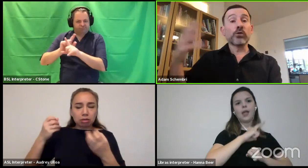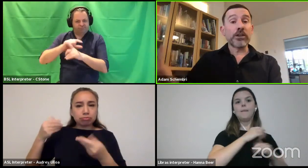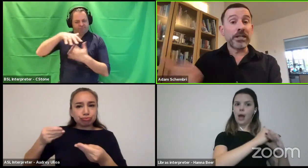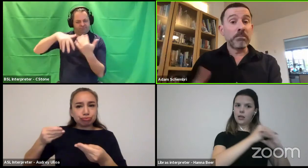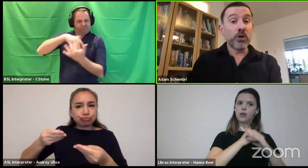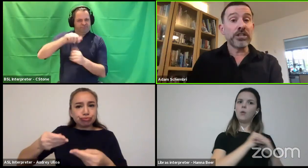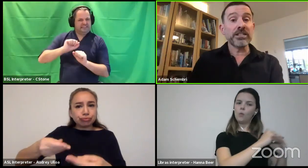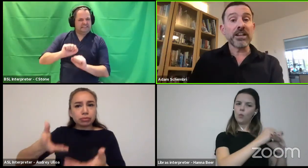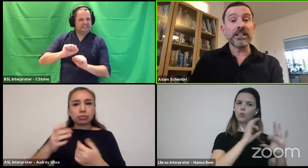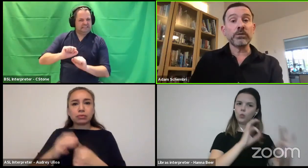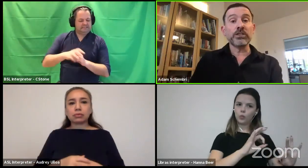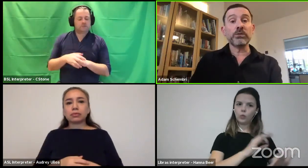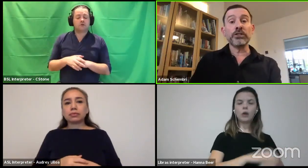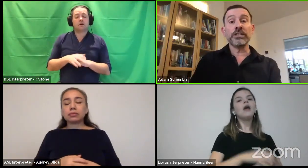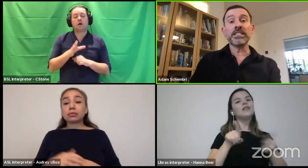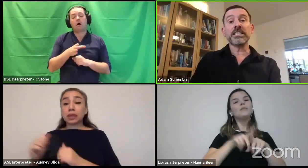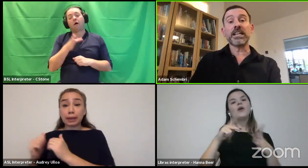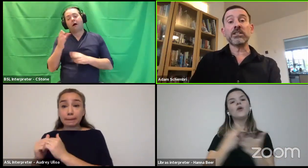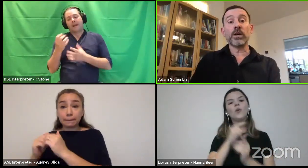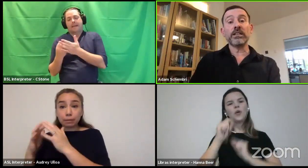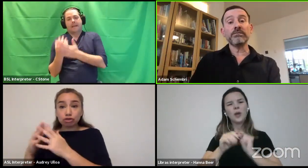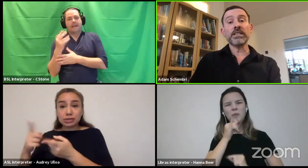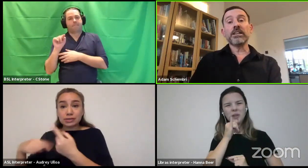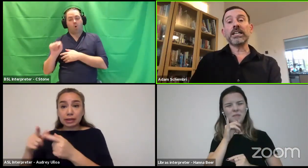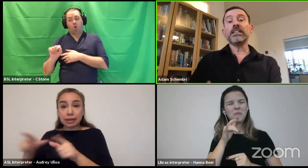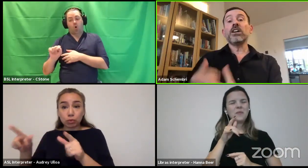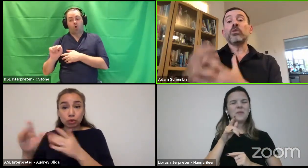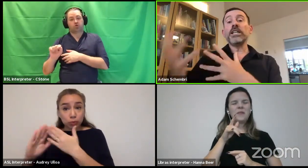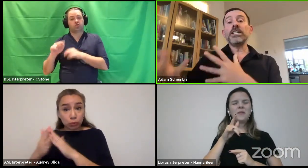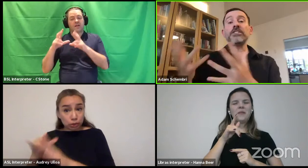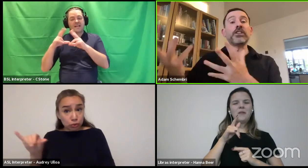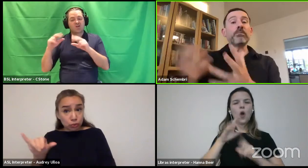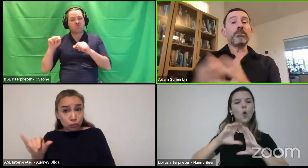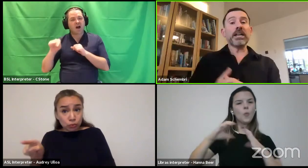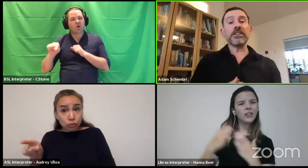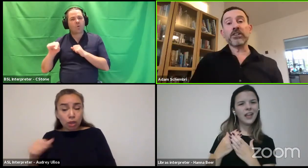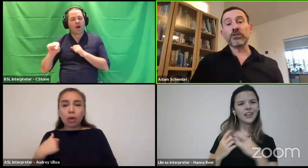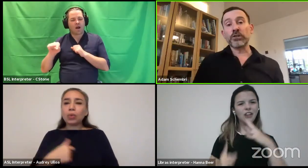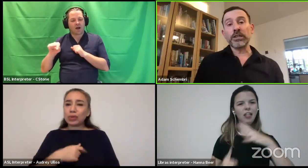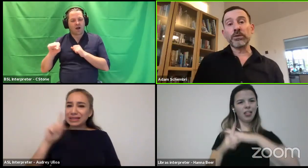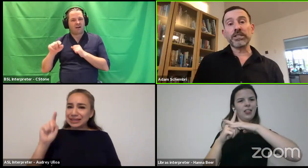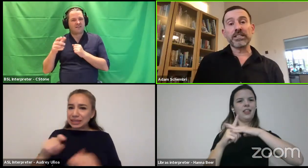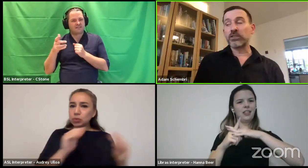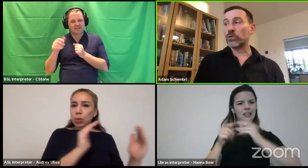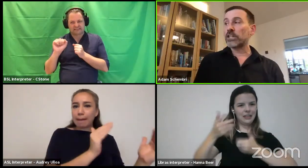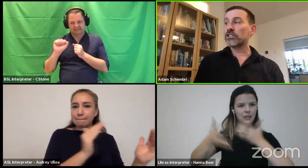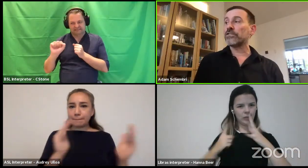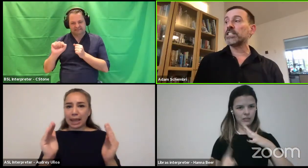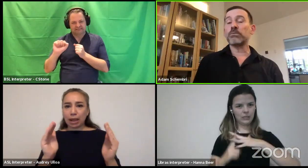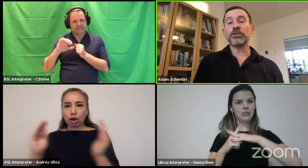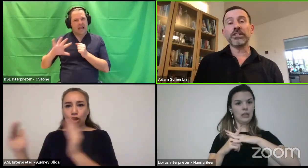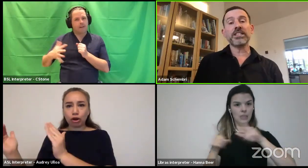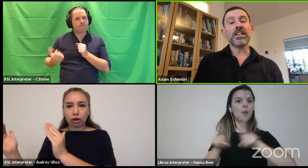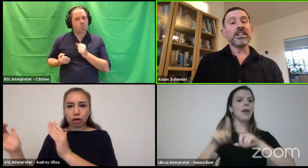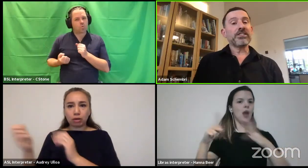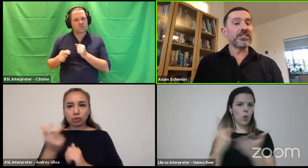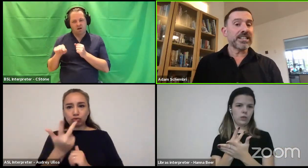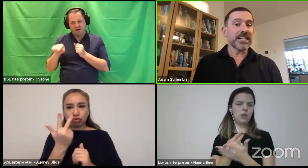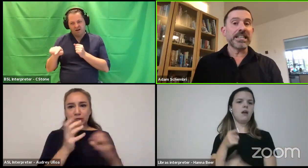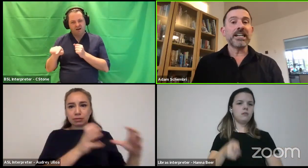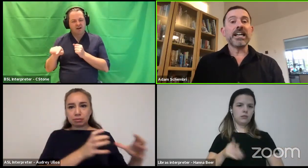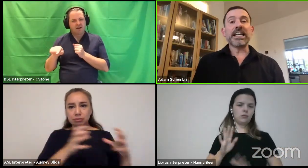And also in emerging sign language communities as well. Okay, we need to compare the sociolinguistic situation of these communities